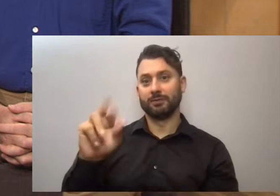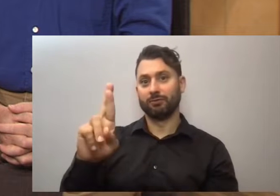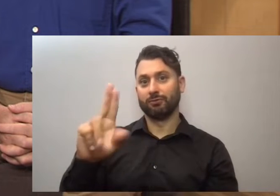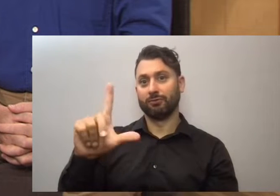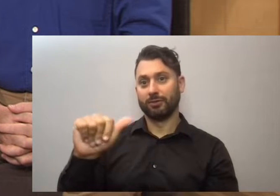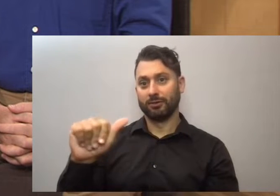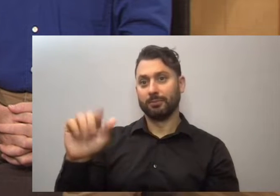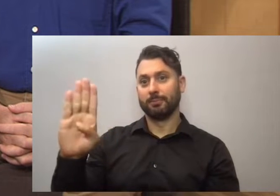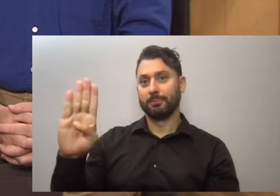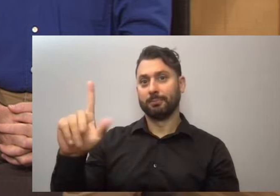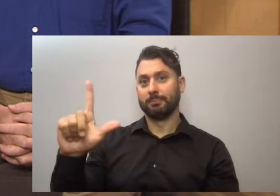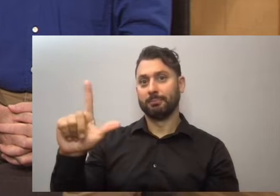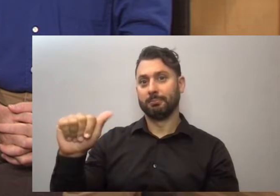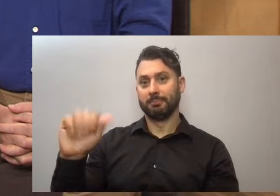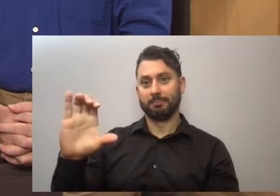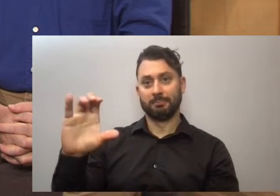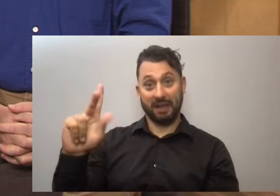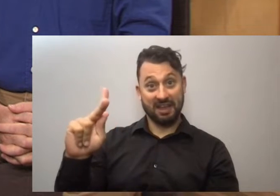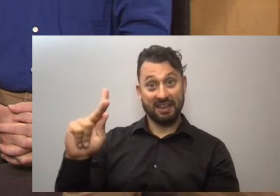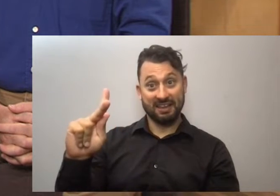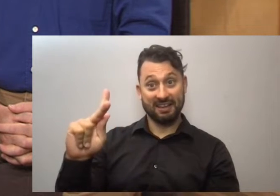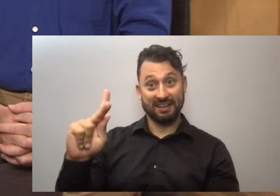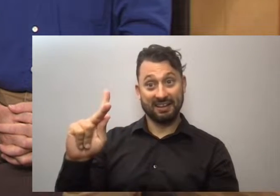Her name is Karla Black.